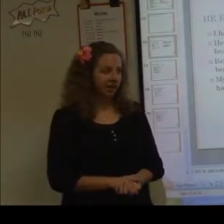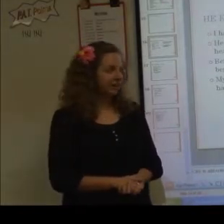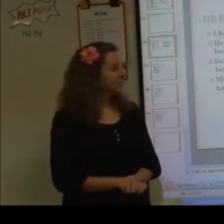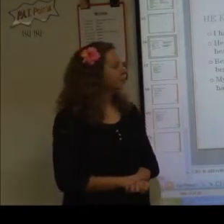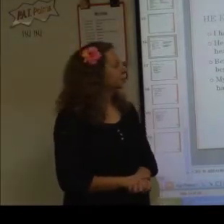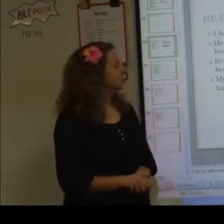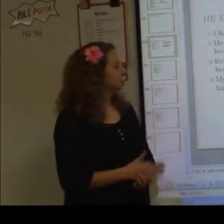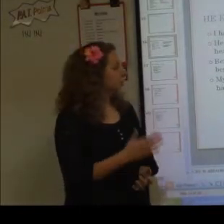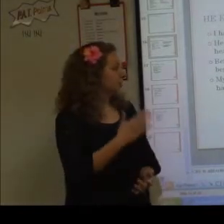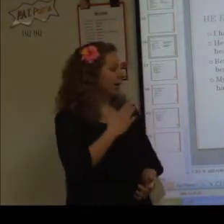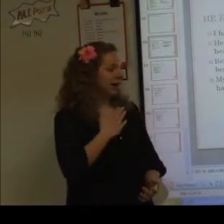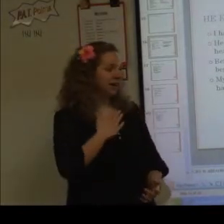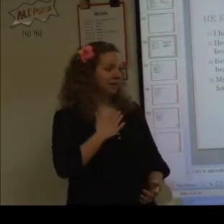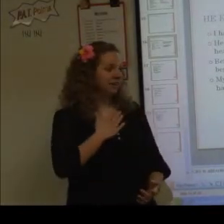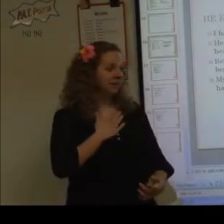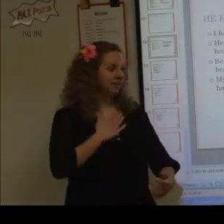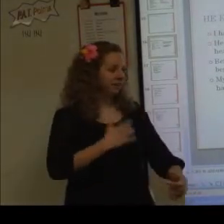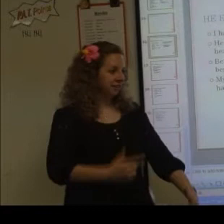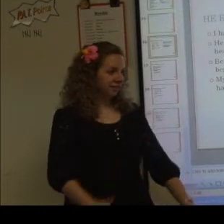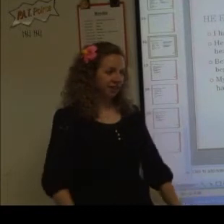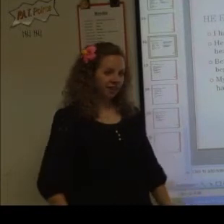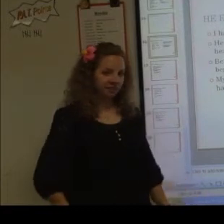Okay. So my life